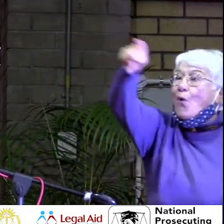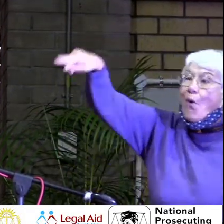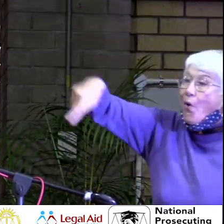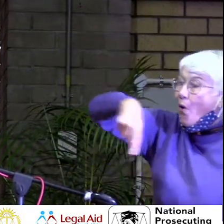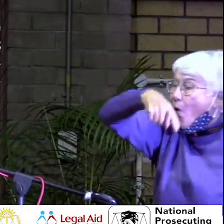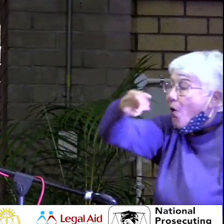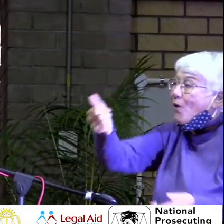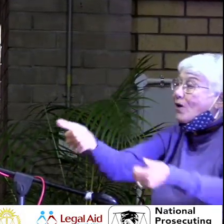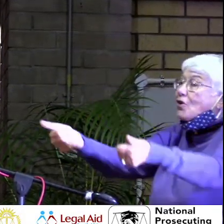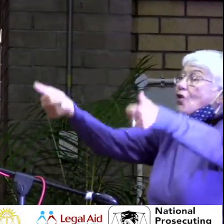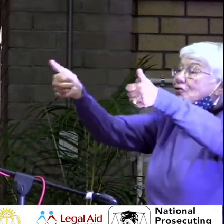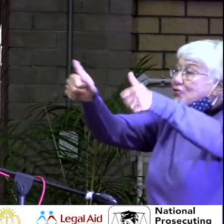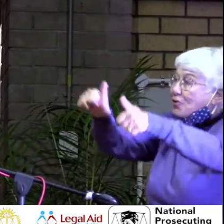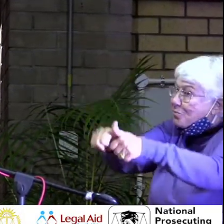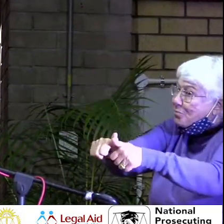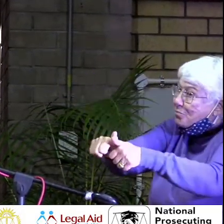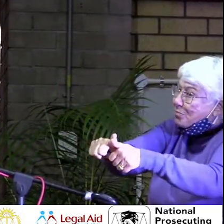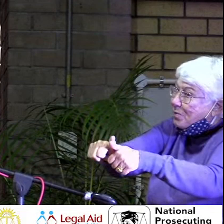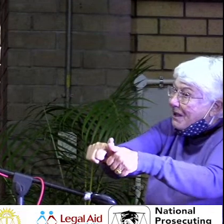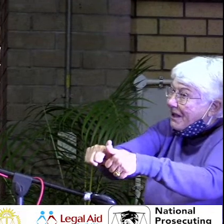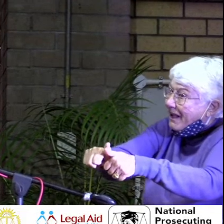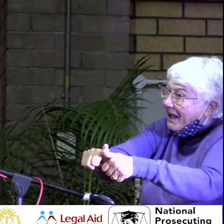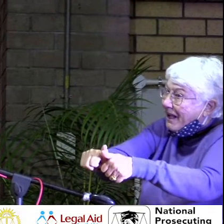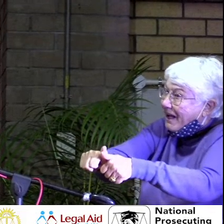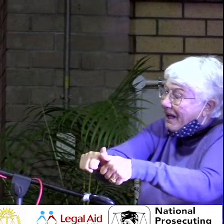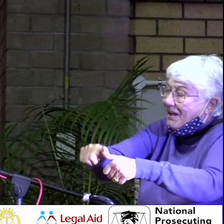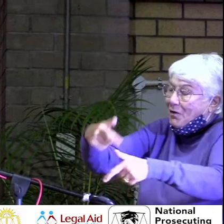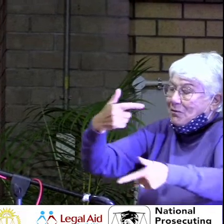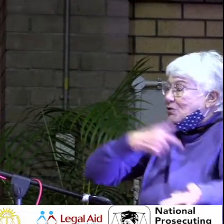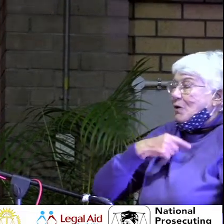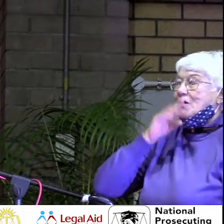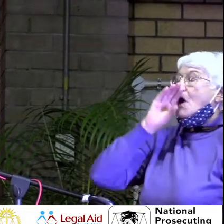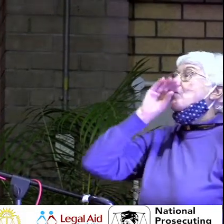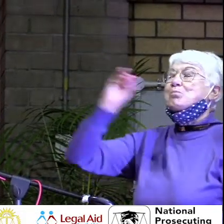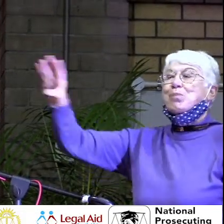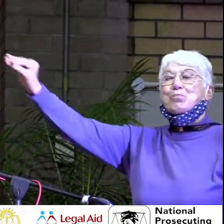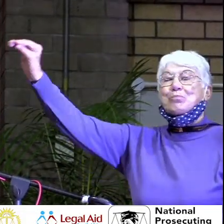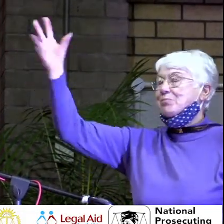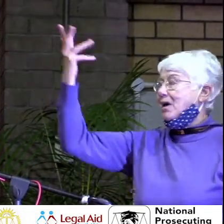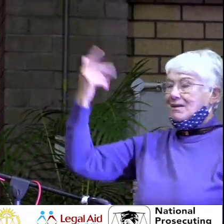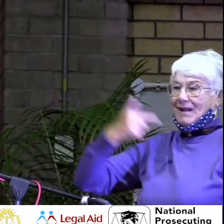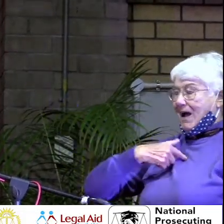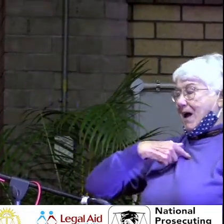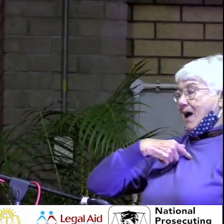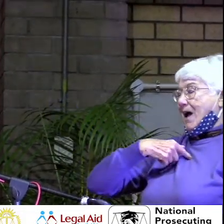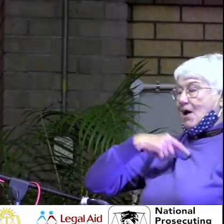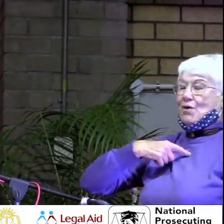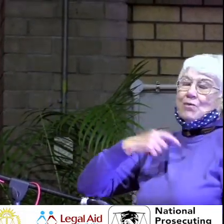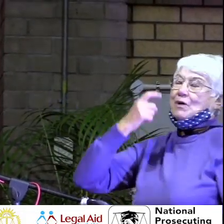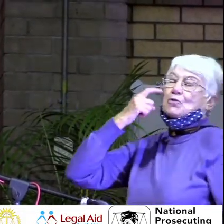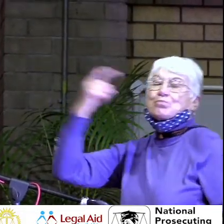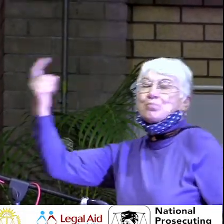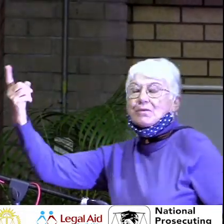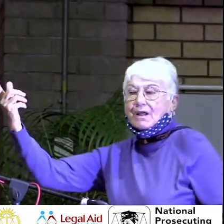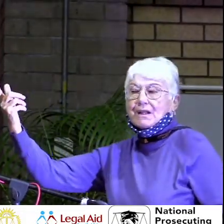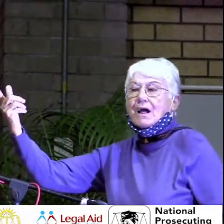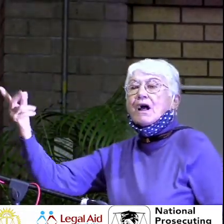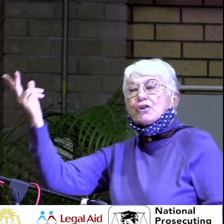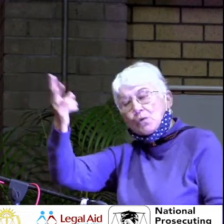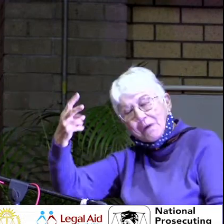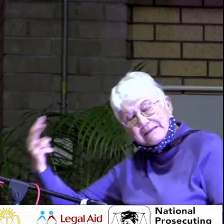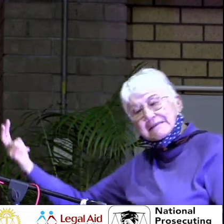of GBV. Stand up, speak up. The time has come no longer to be quiet.